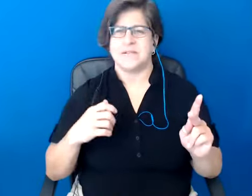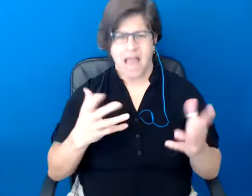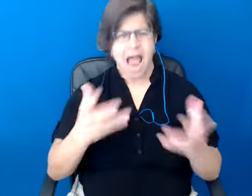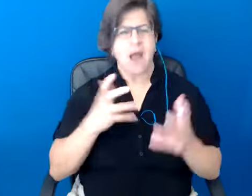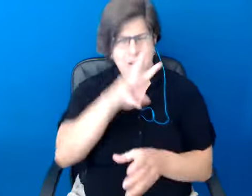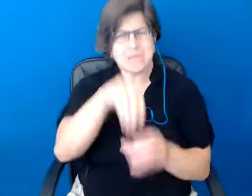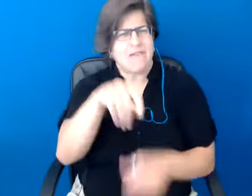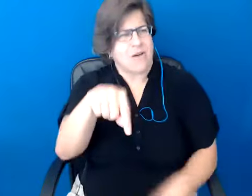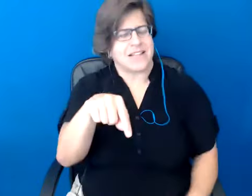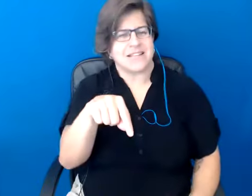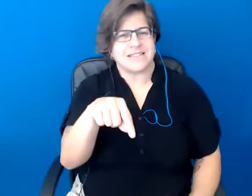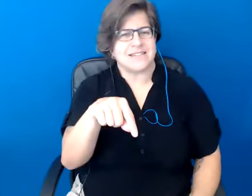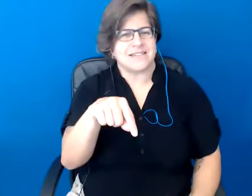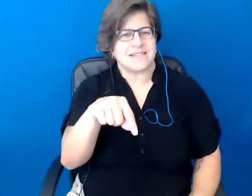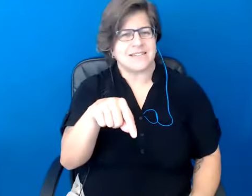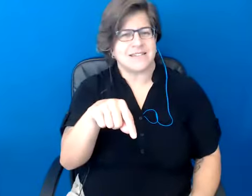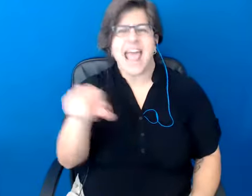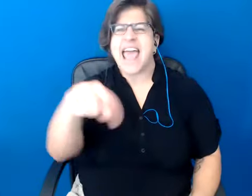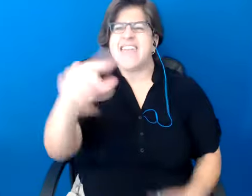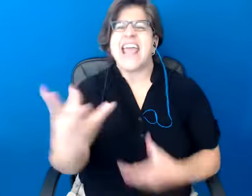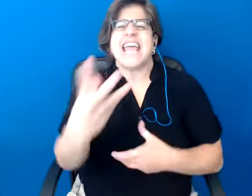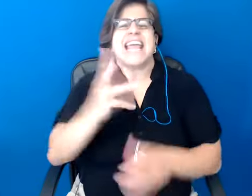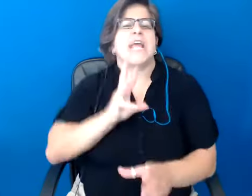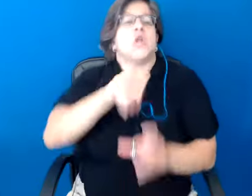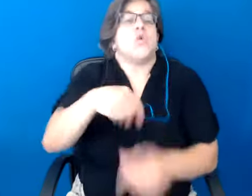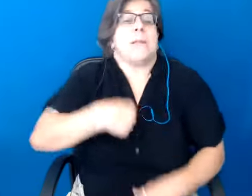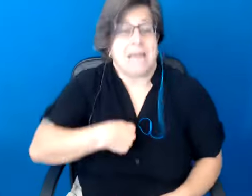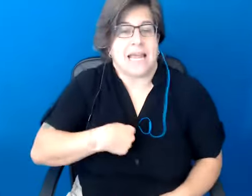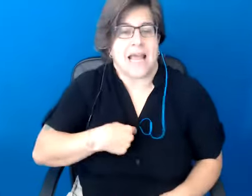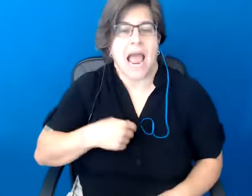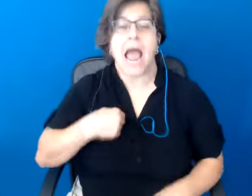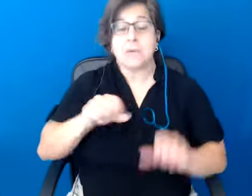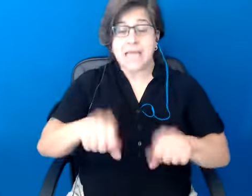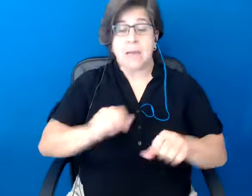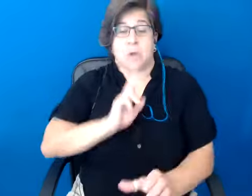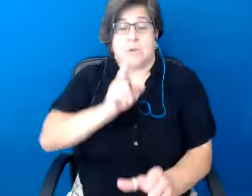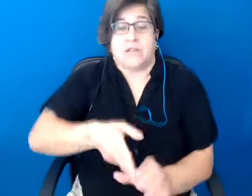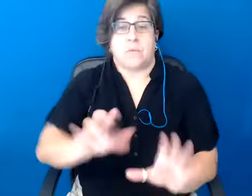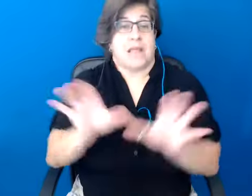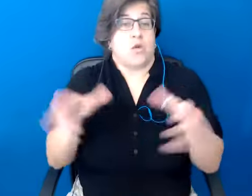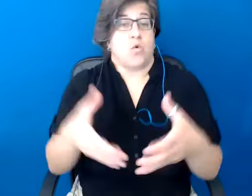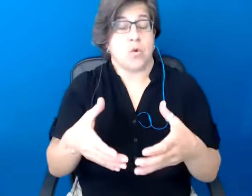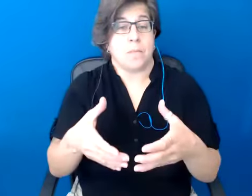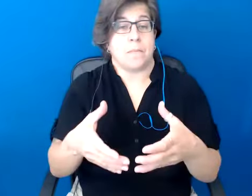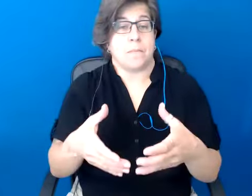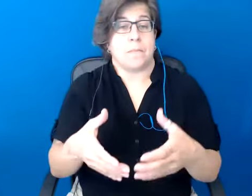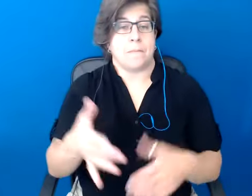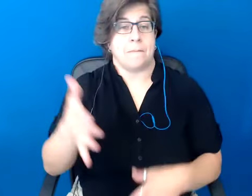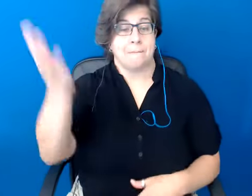good sobriety. These guys, I help these guys. And I want to be a part of it. And I was included. I get